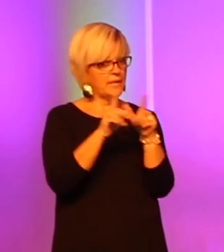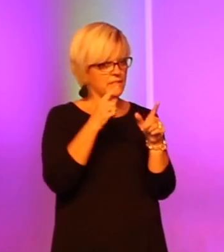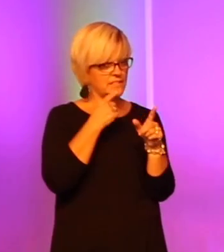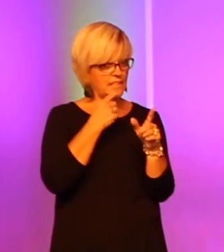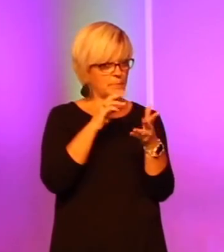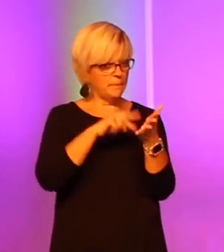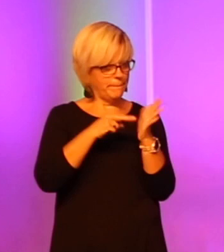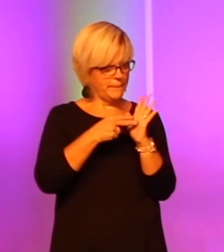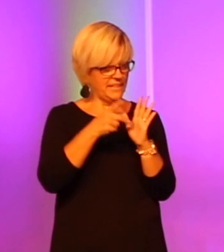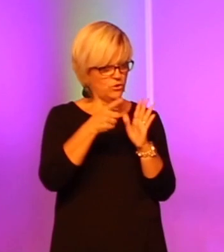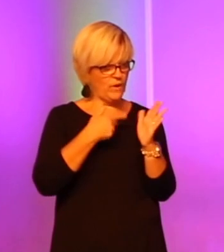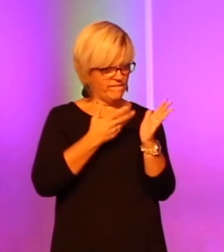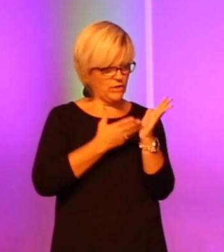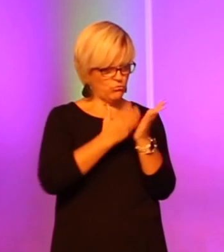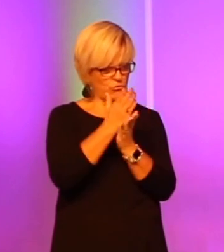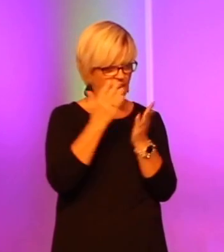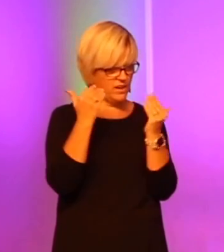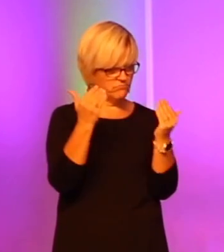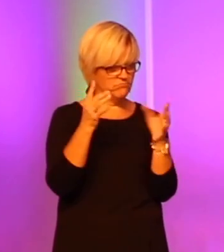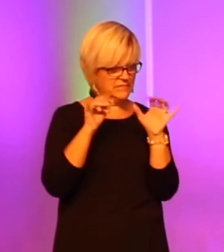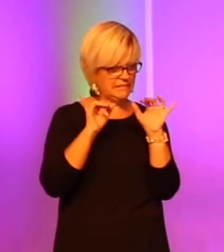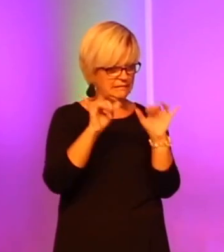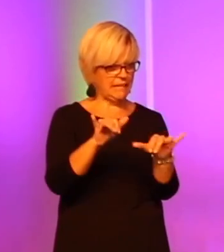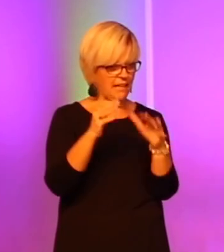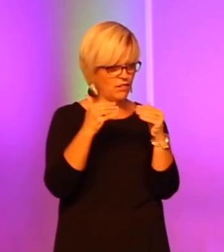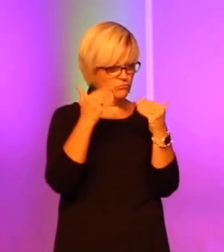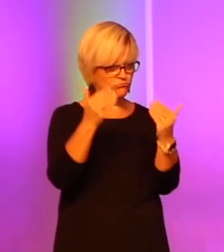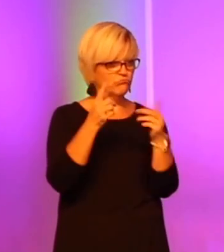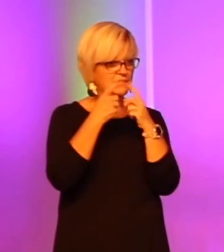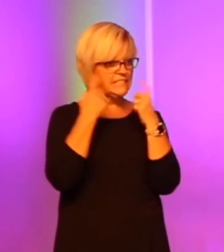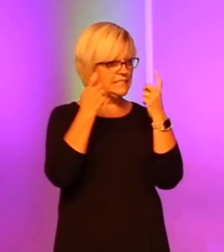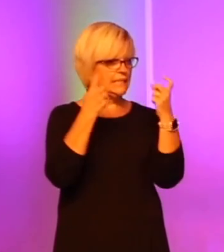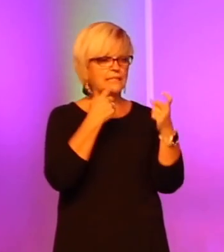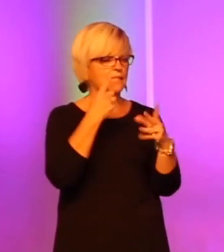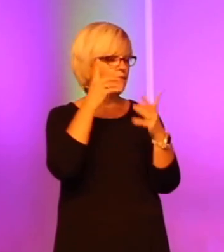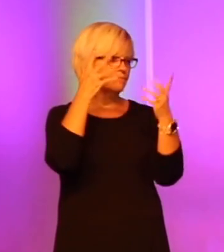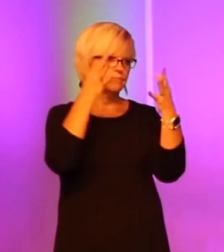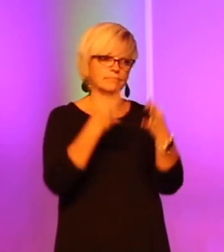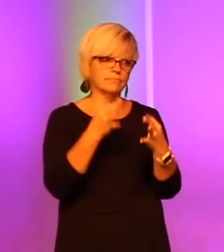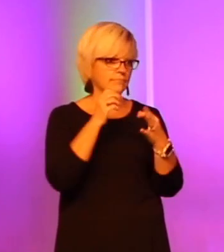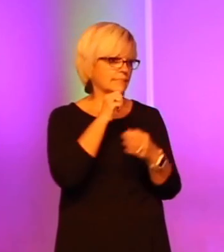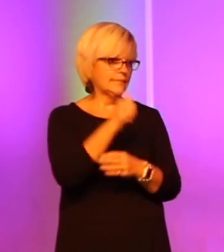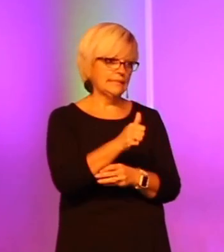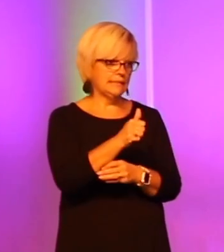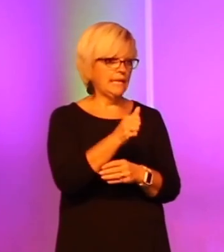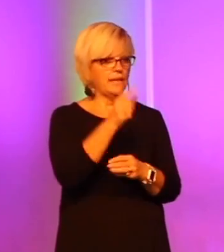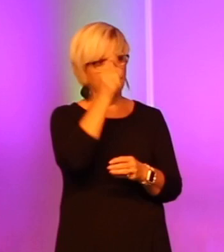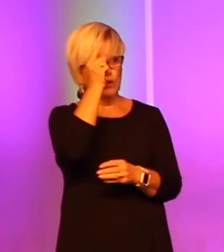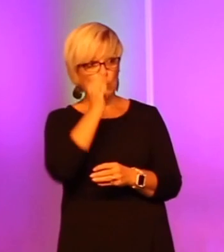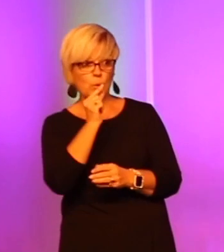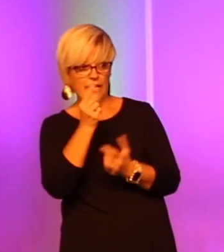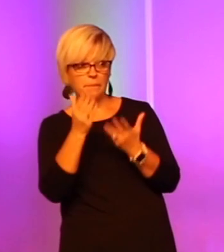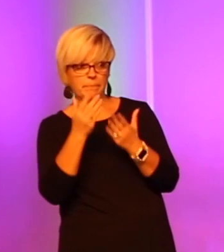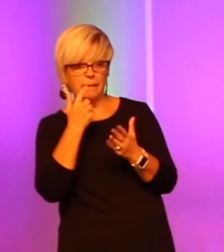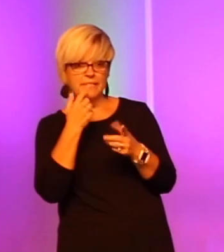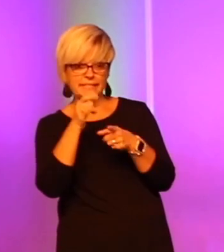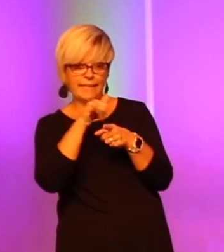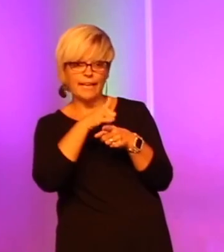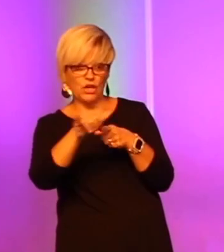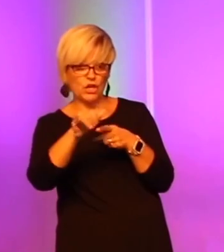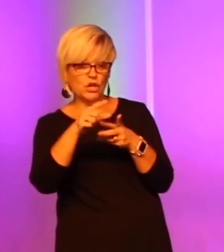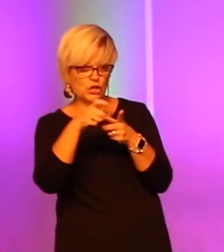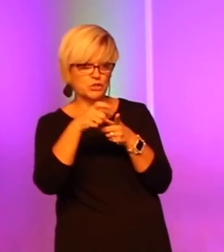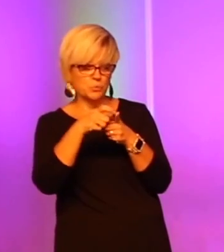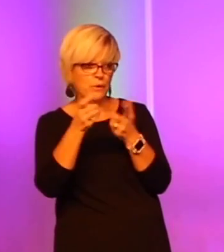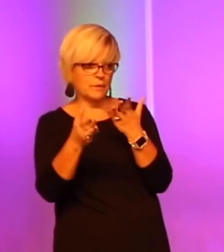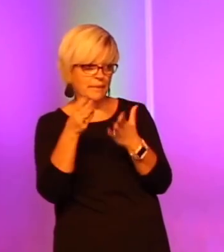license to sin now? And then he says, absolutely not. And if you get into the Greek there, it's possible he used a curse word. I'm just telling you the truth right now.